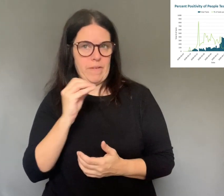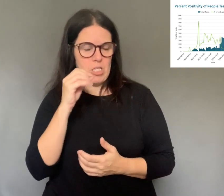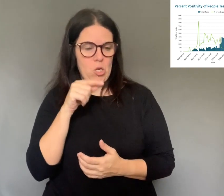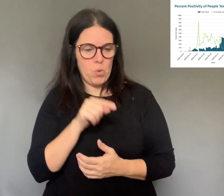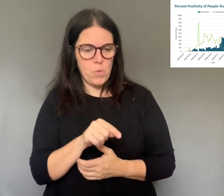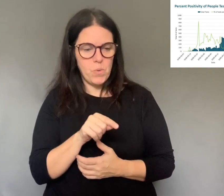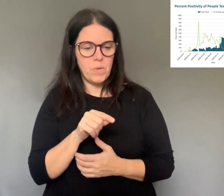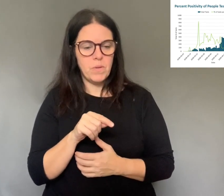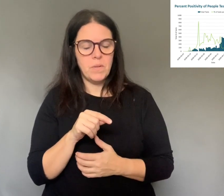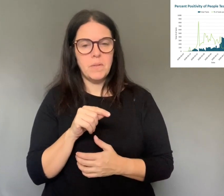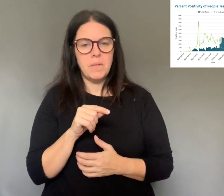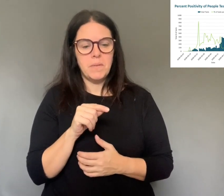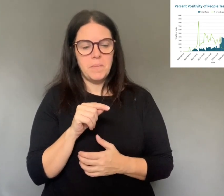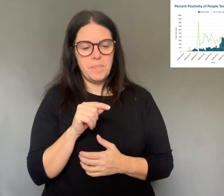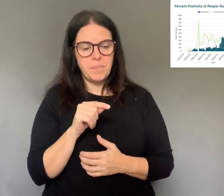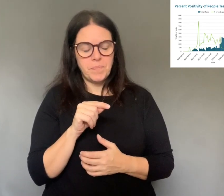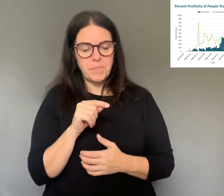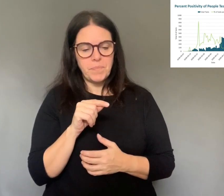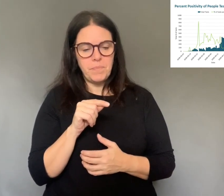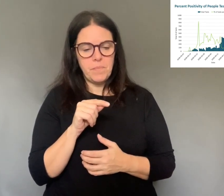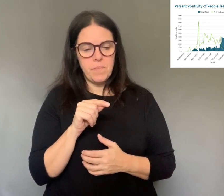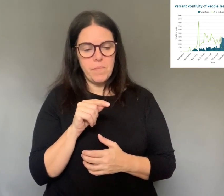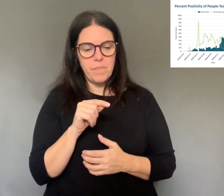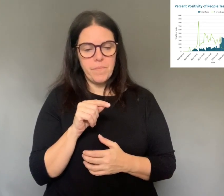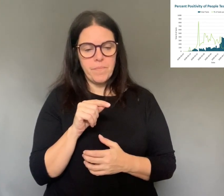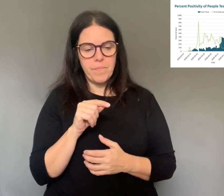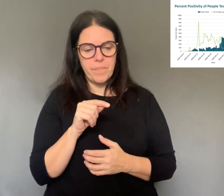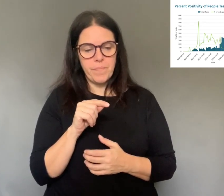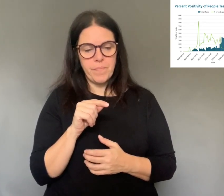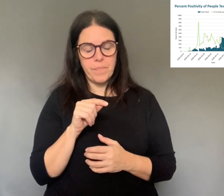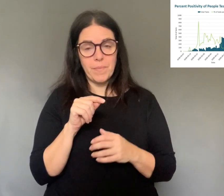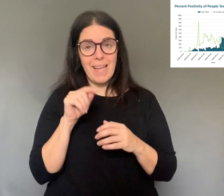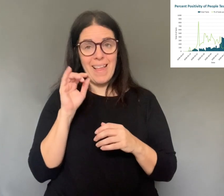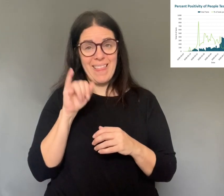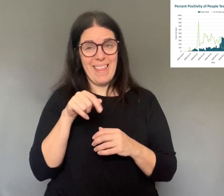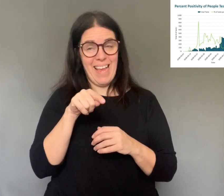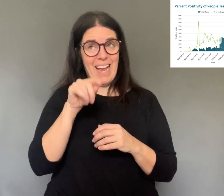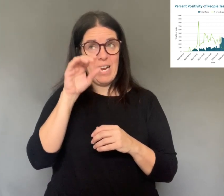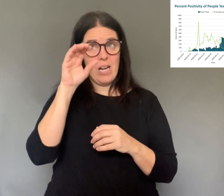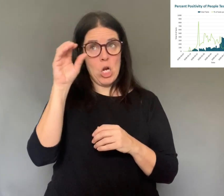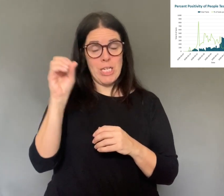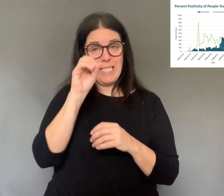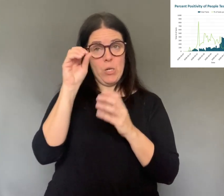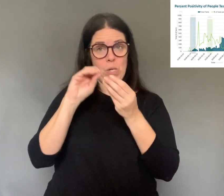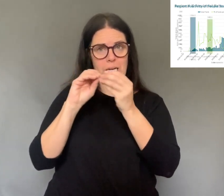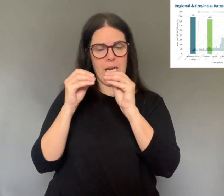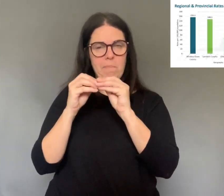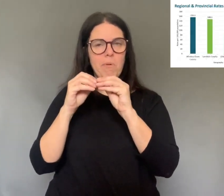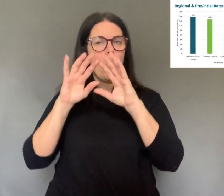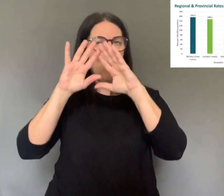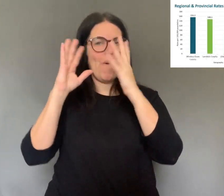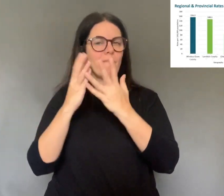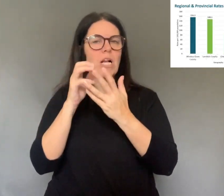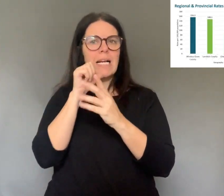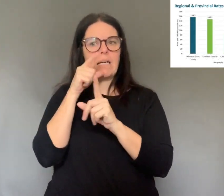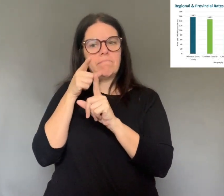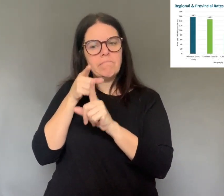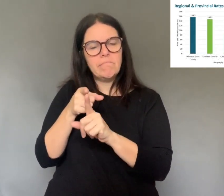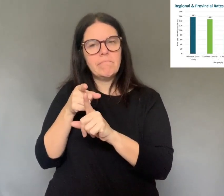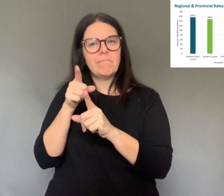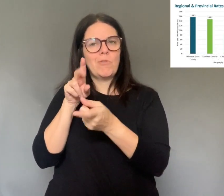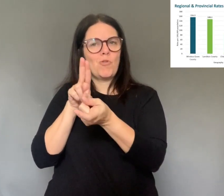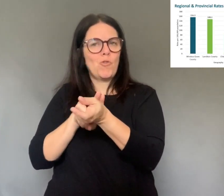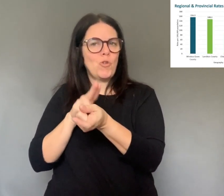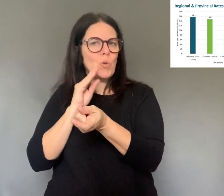So not in particular to the long-term care home. Sorry. So this is an aggregate for